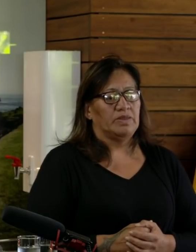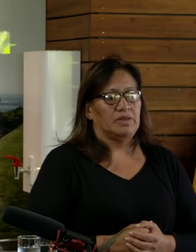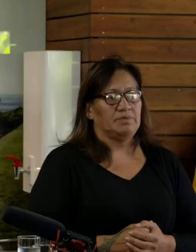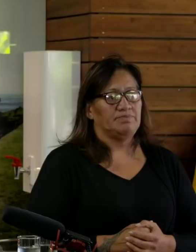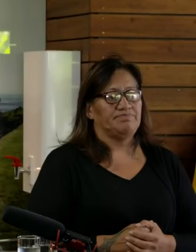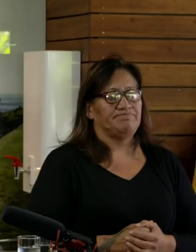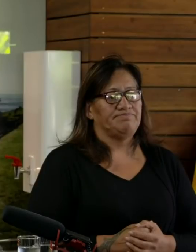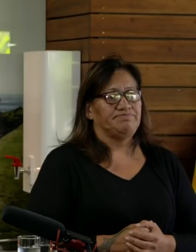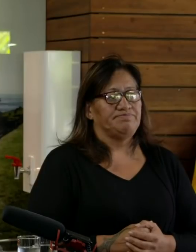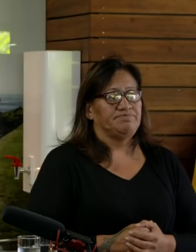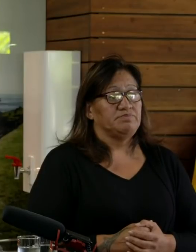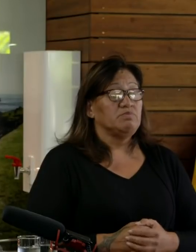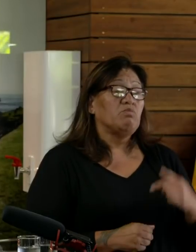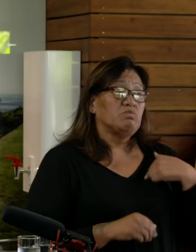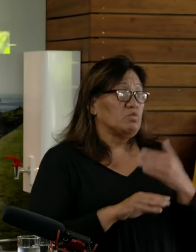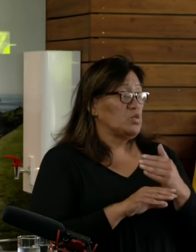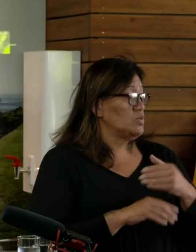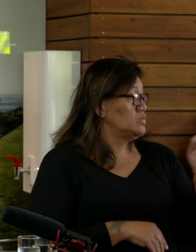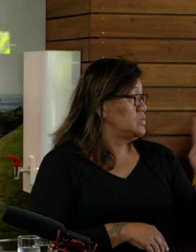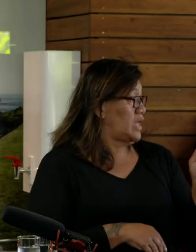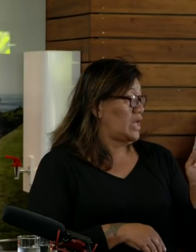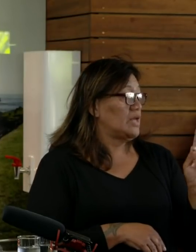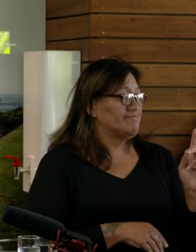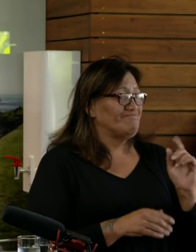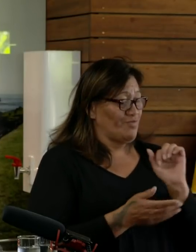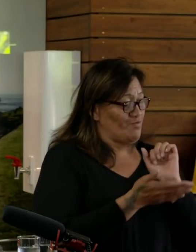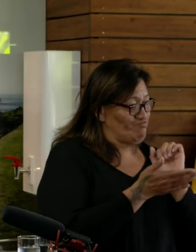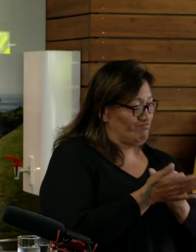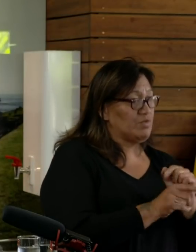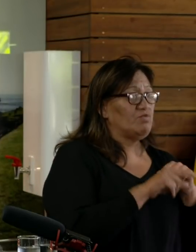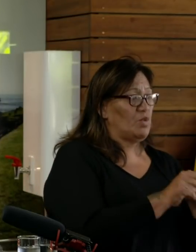The operation today went to plan,